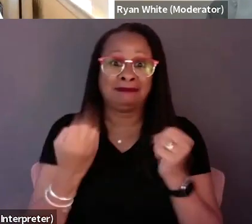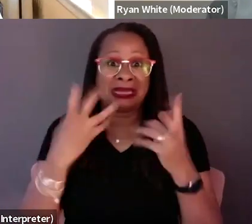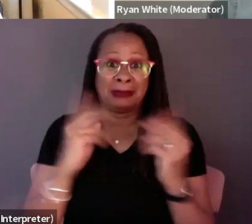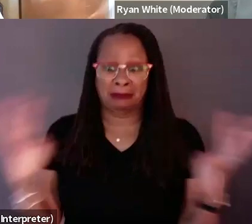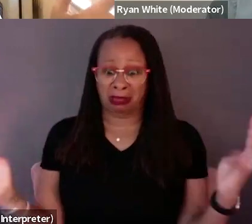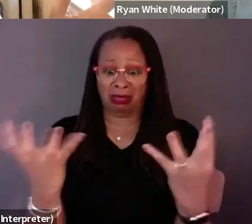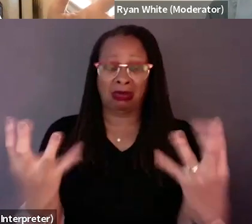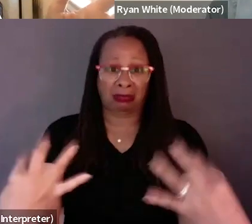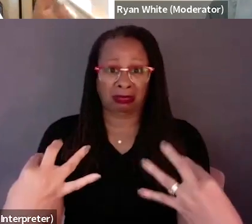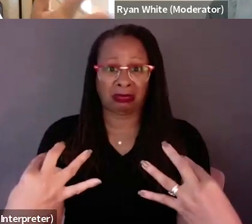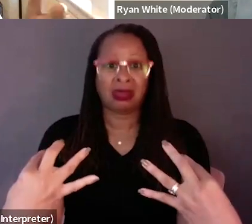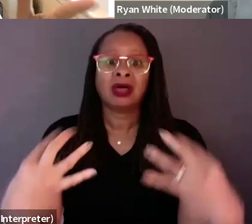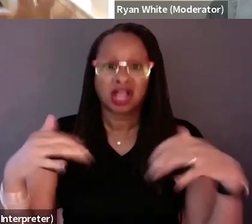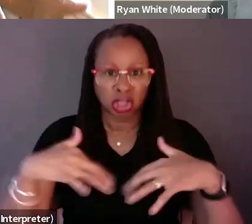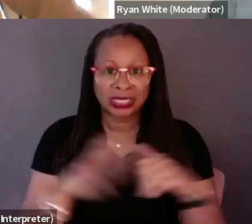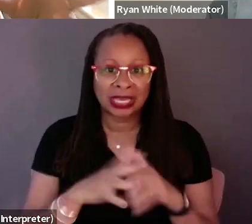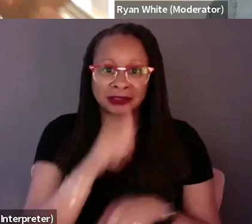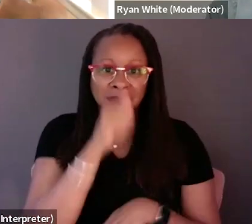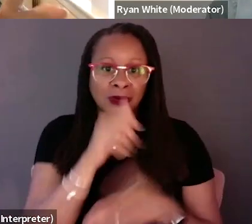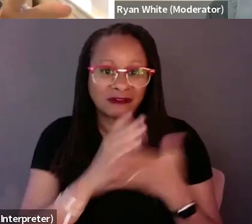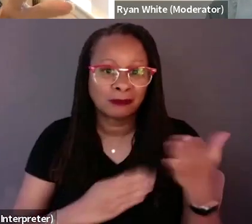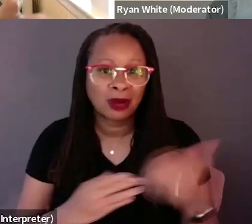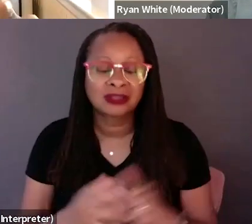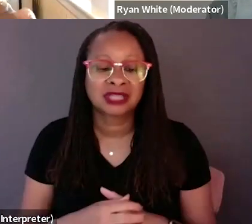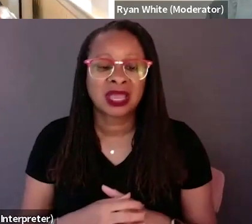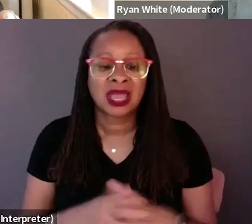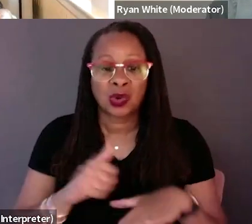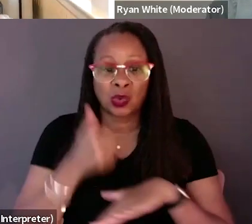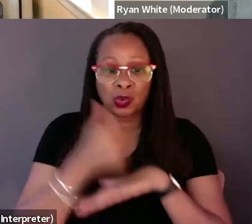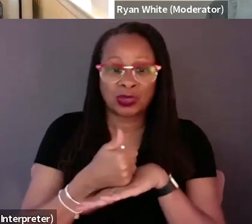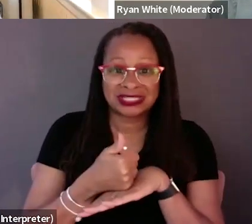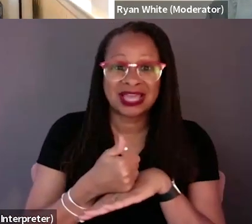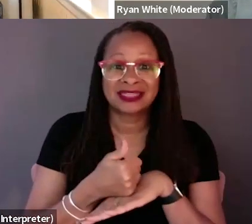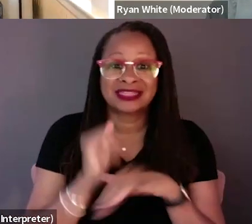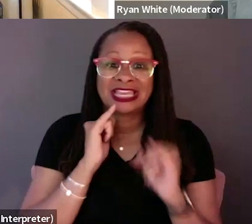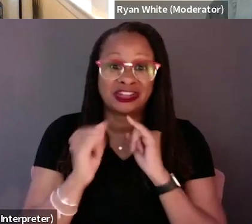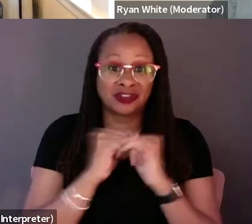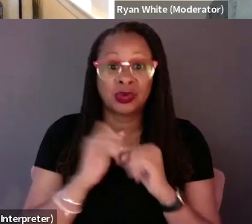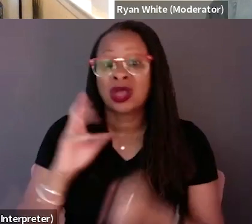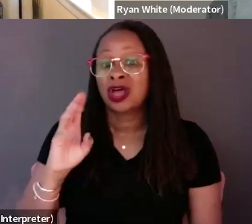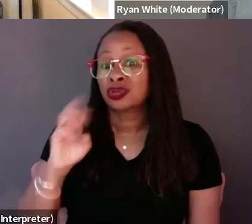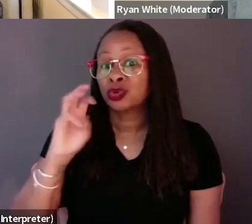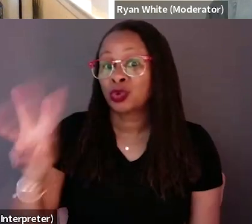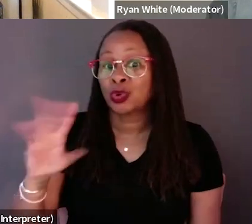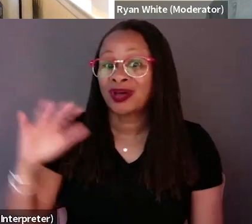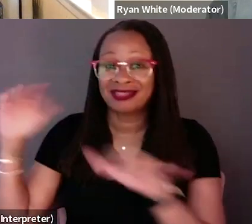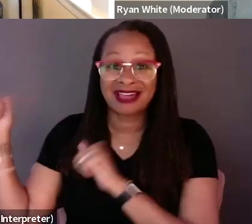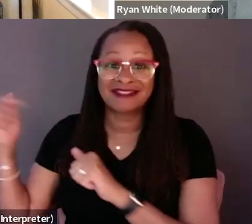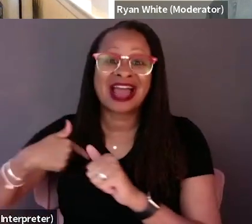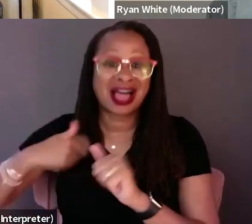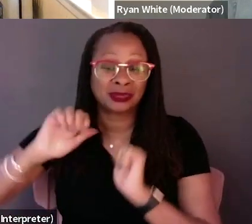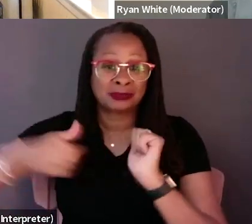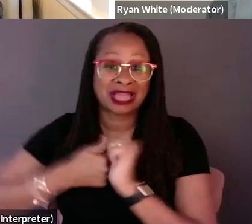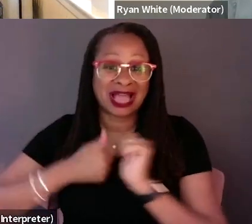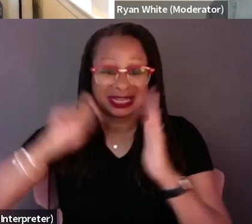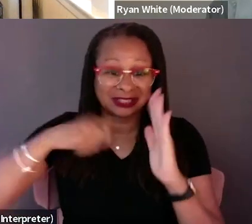around, we basically set we set the interview. The crew then left, and I was behind the camera, but